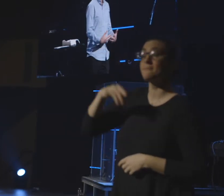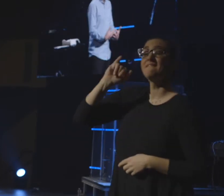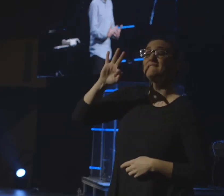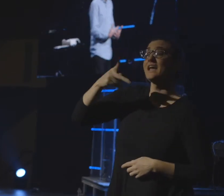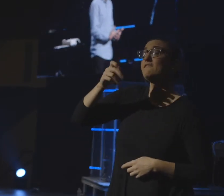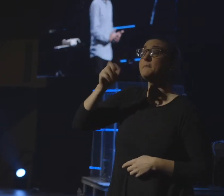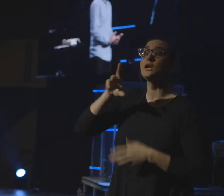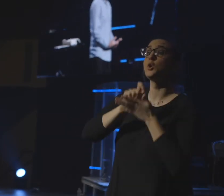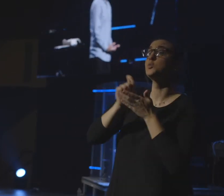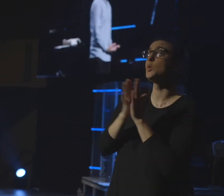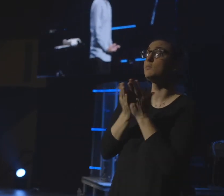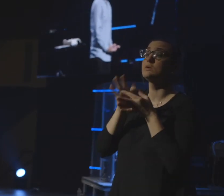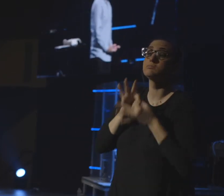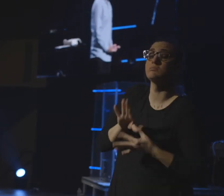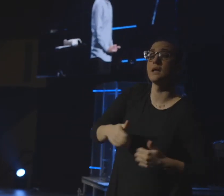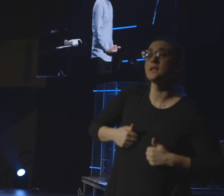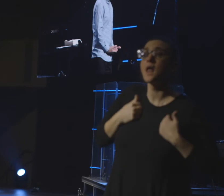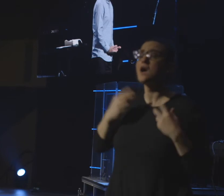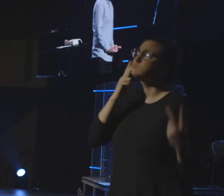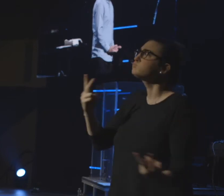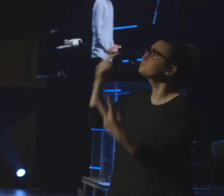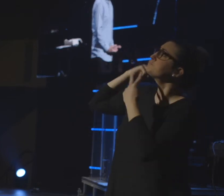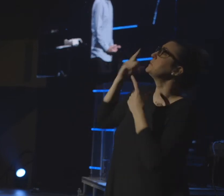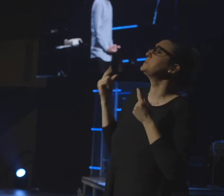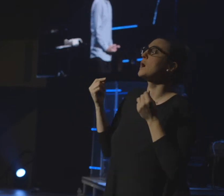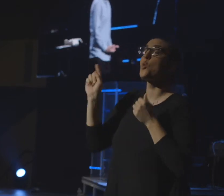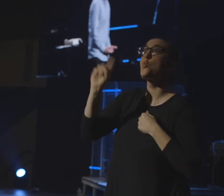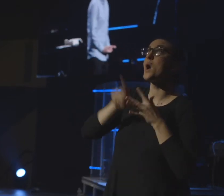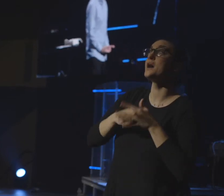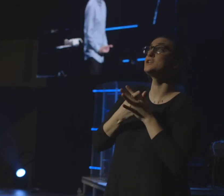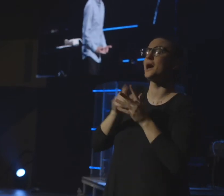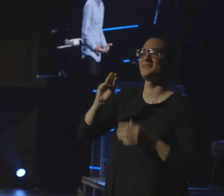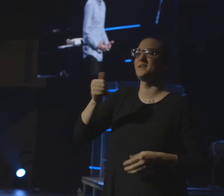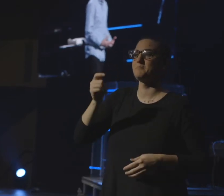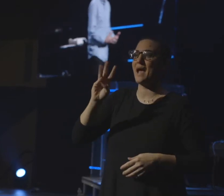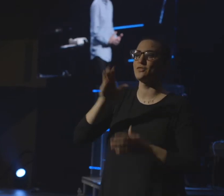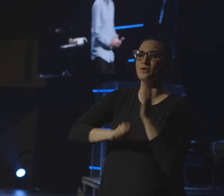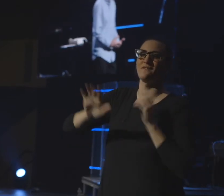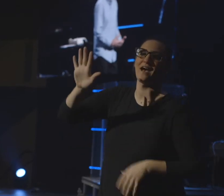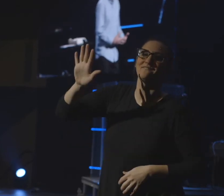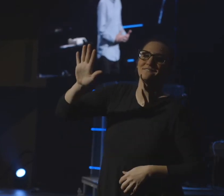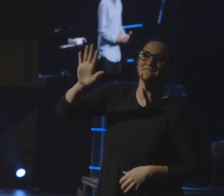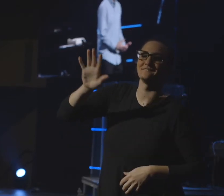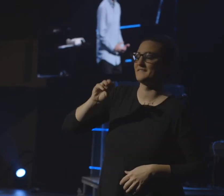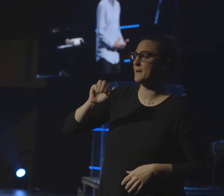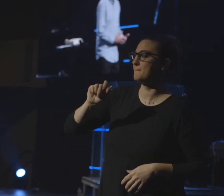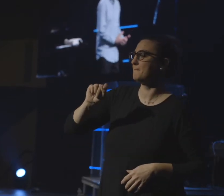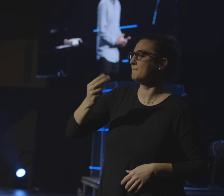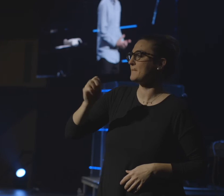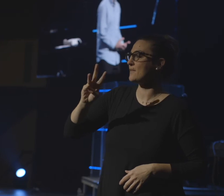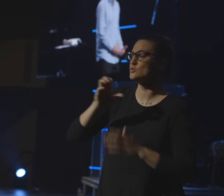because it's one of the most amazing days in his life. In 1 year's time or whatever, Peter goes from an anonymous